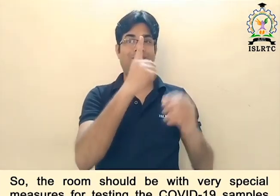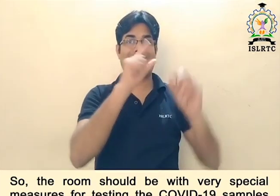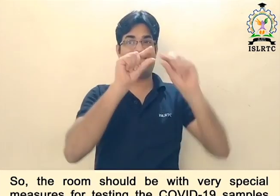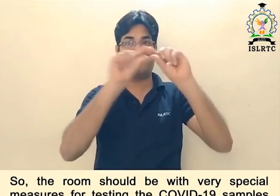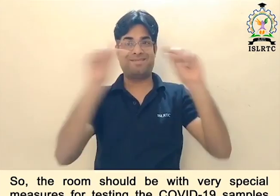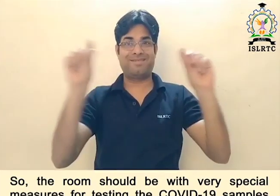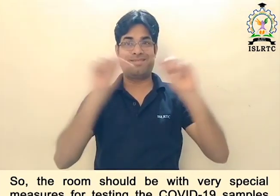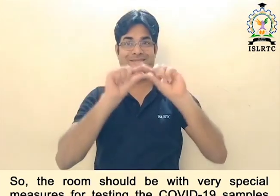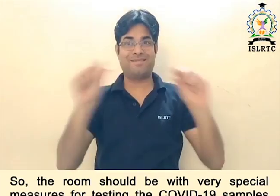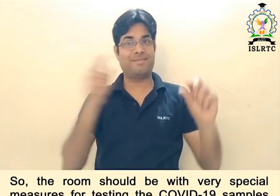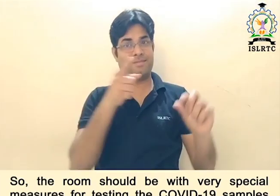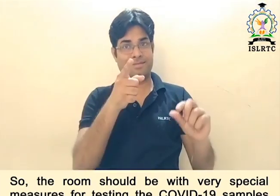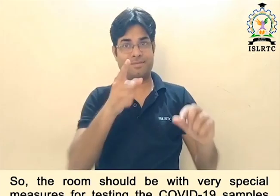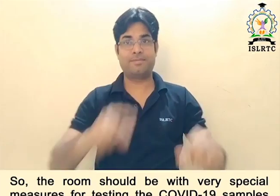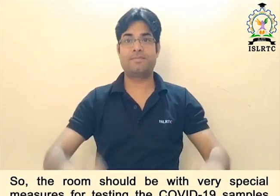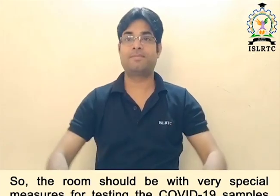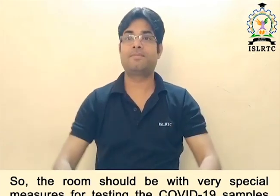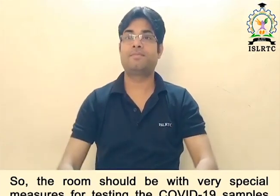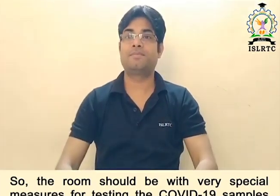what first point says.